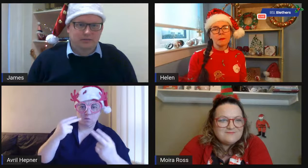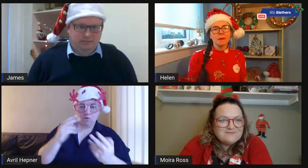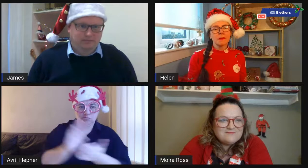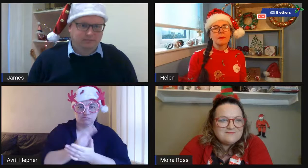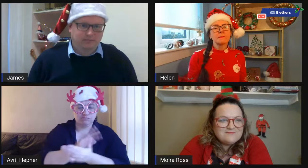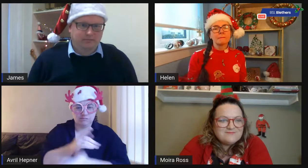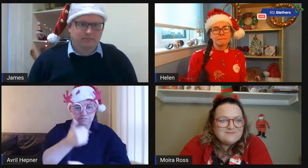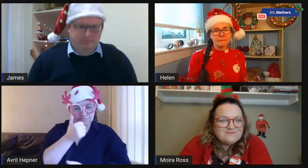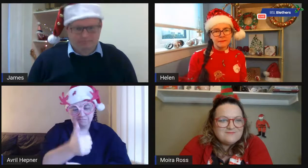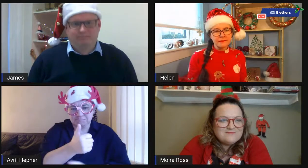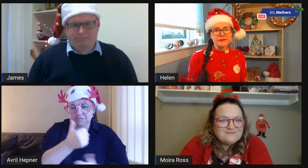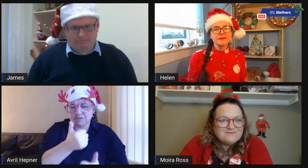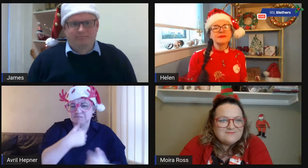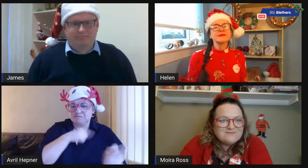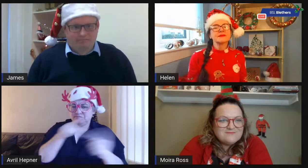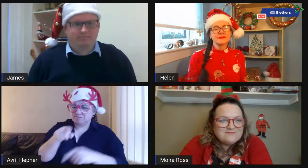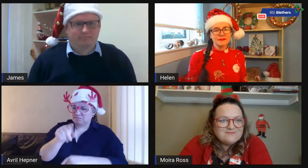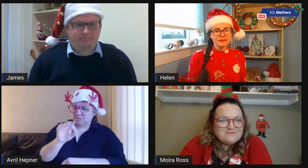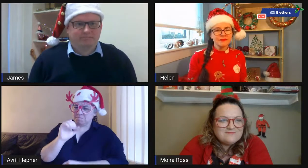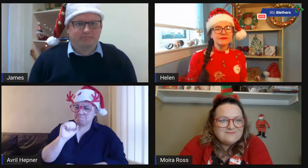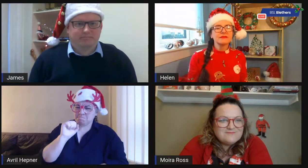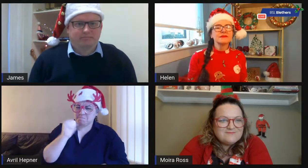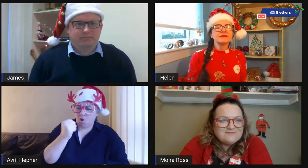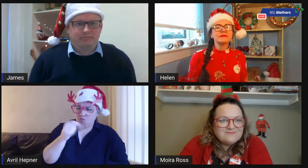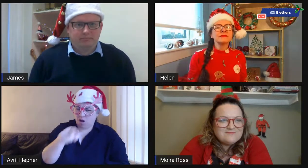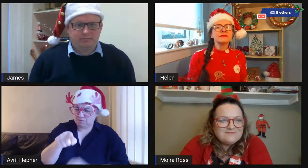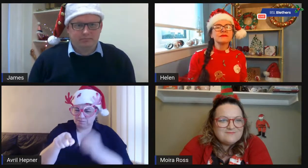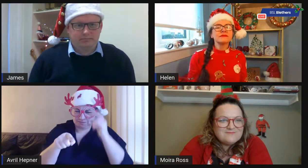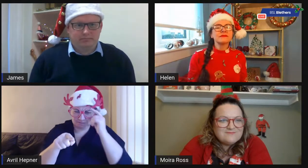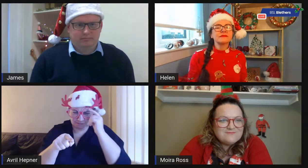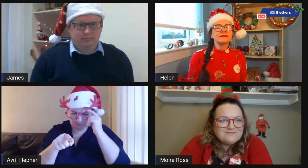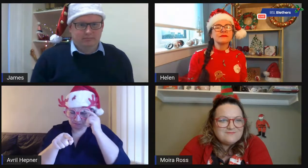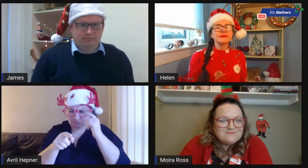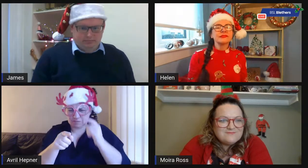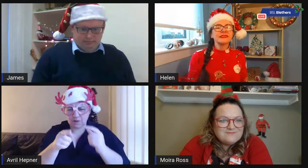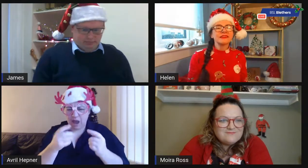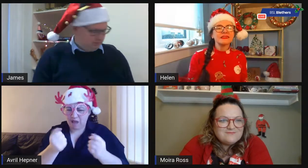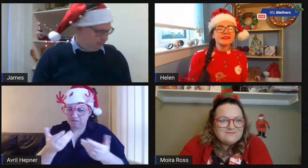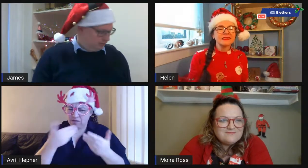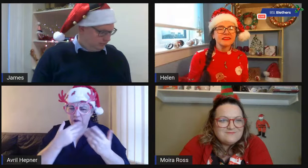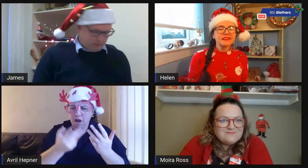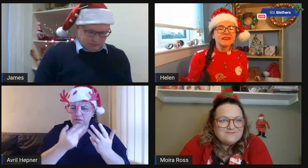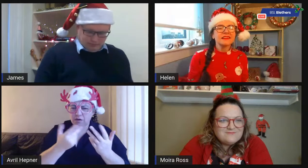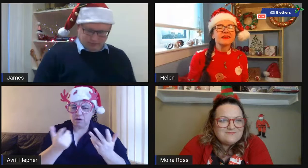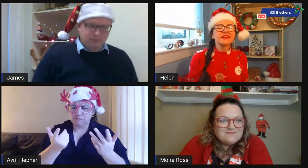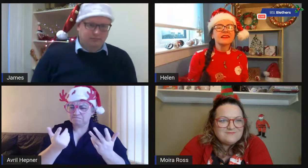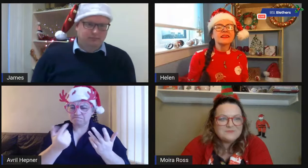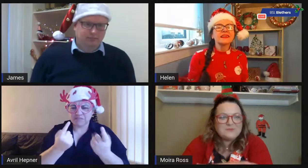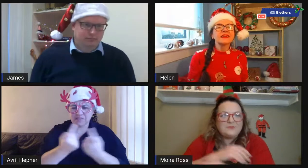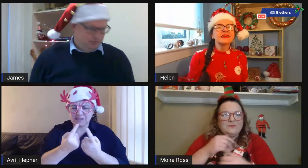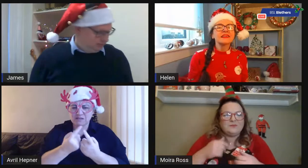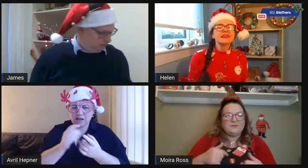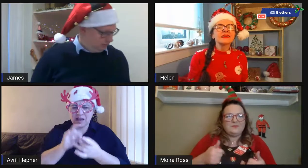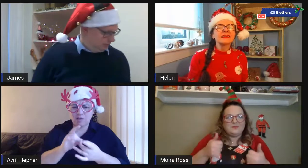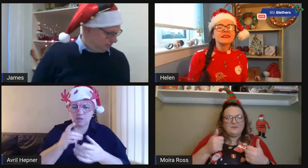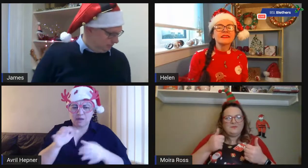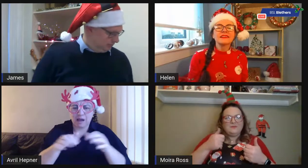but also some new releases. Thank you for sharing those with us, James. Moira, can I come back to you? Have you got any